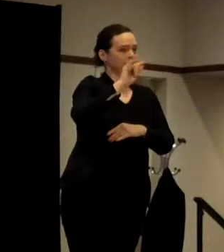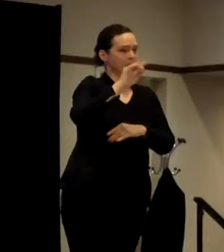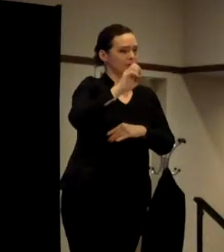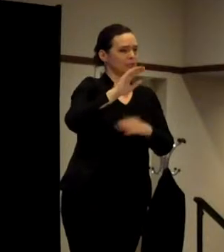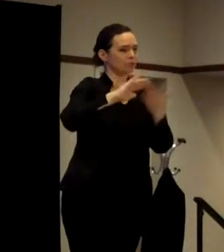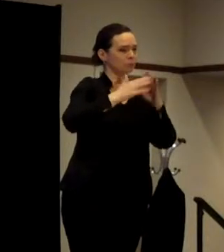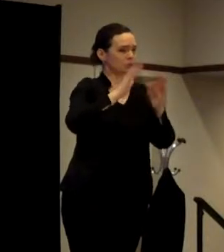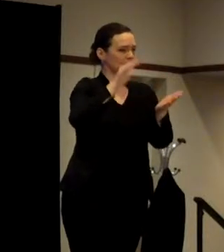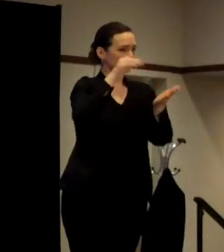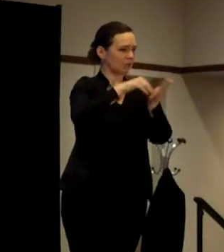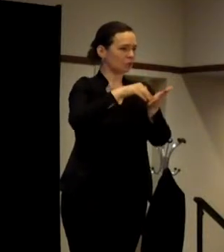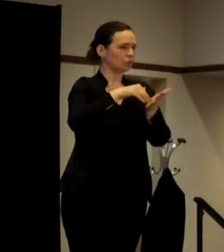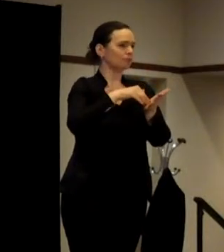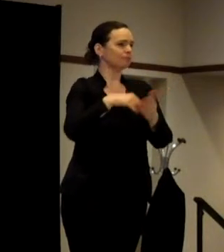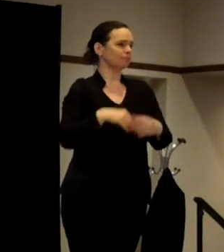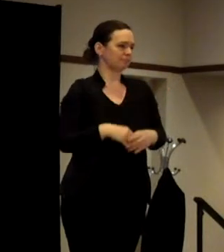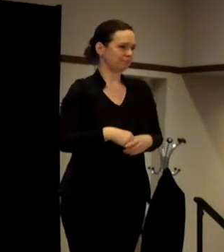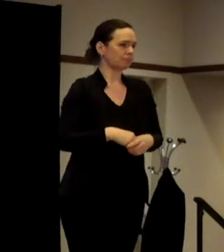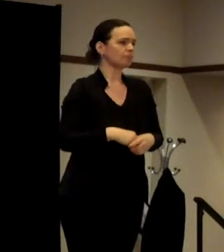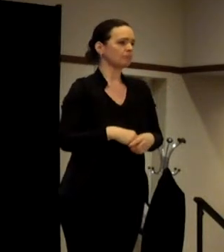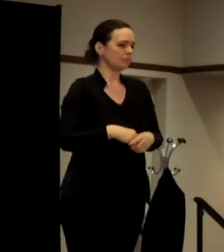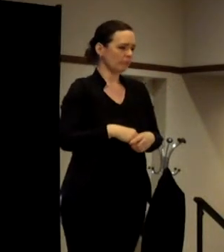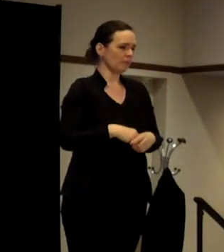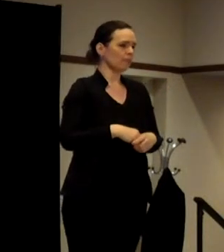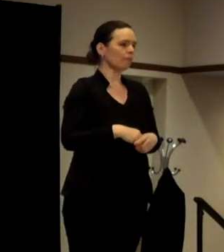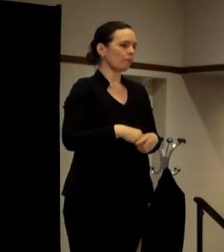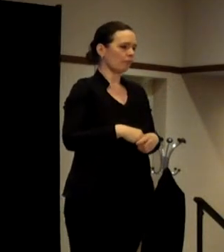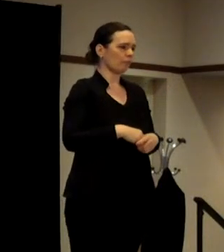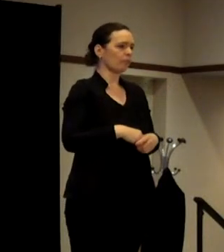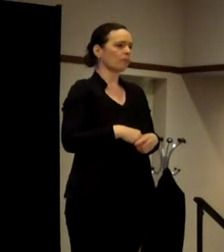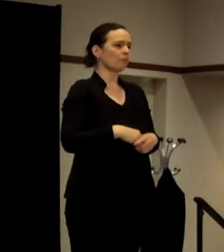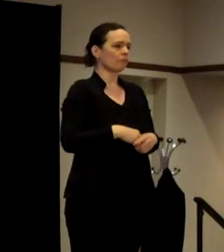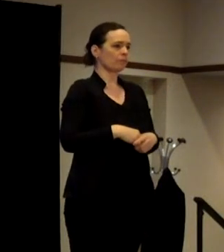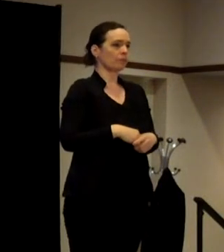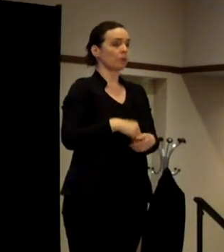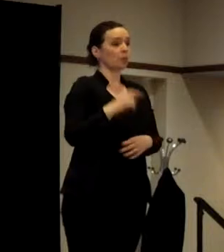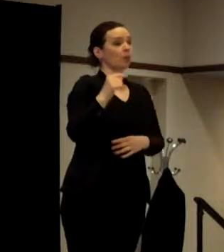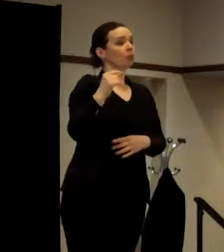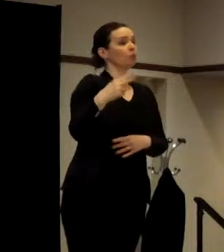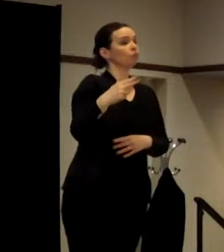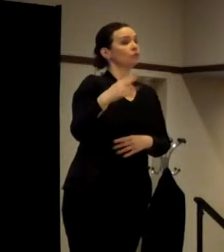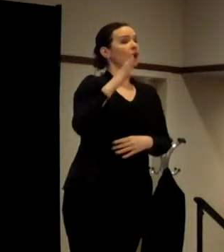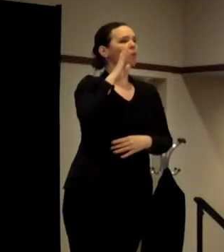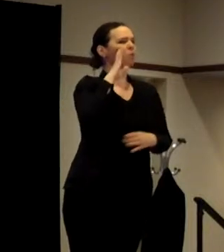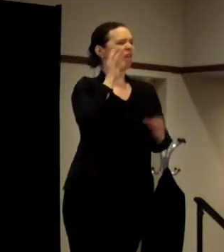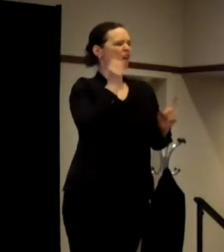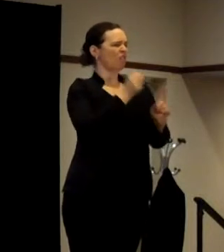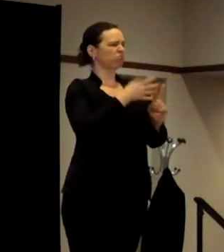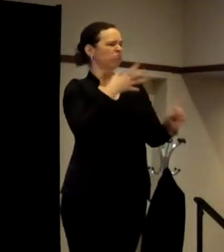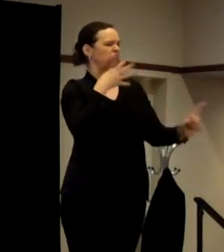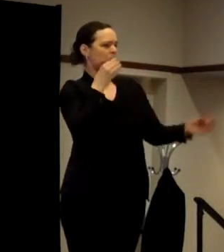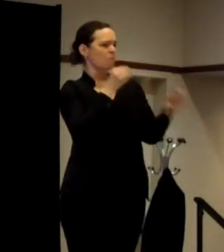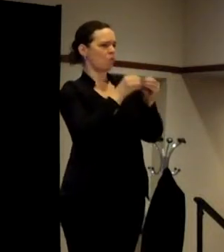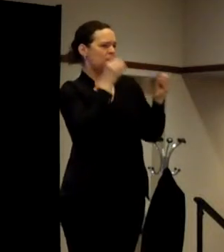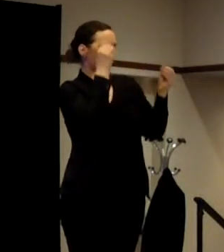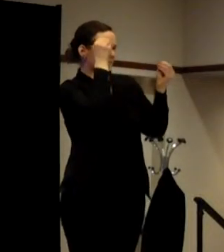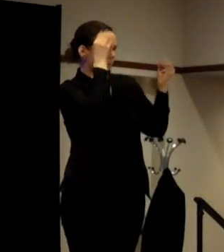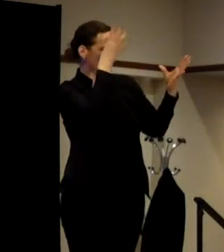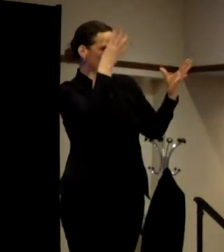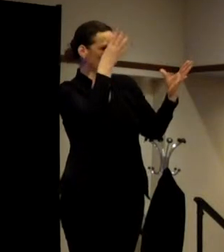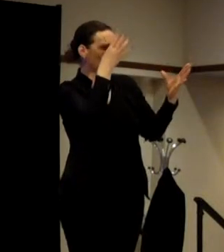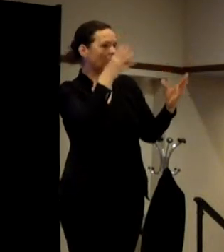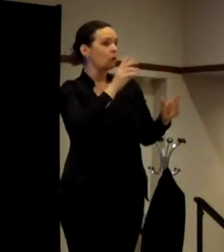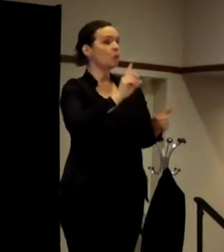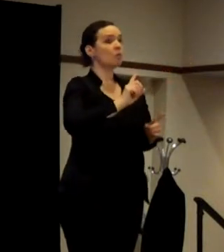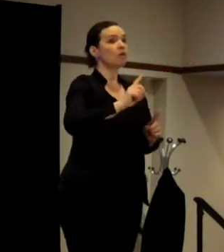5. We'll come out on Thursday with details on our rental assistance program related to some